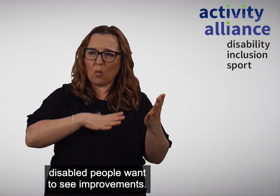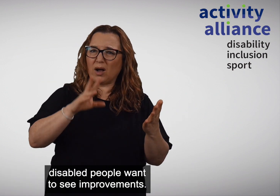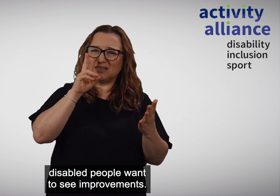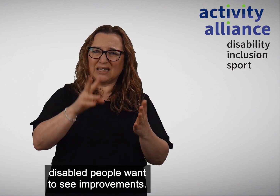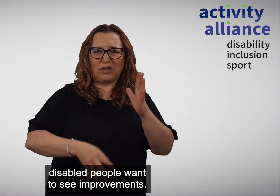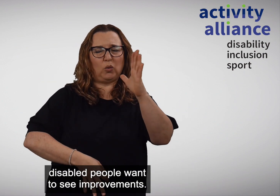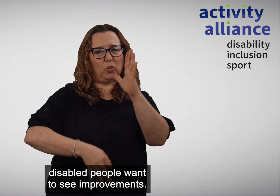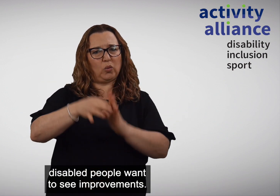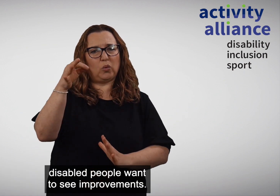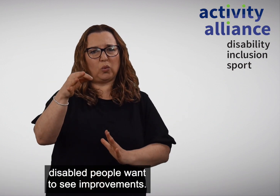see improvements.